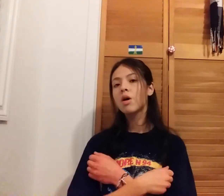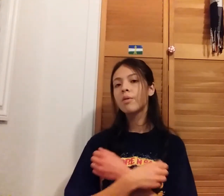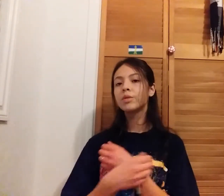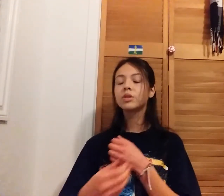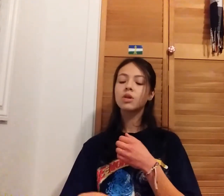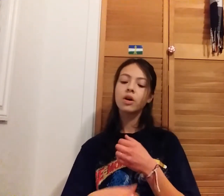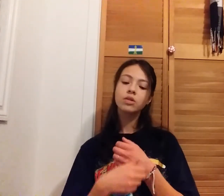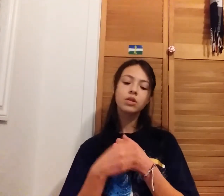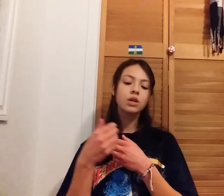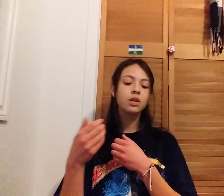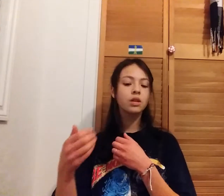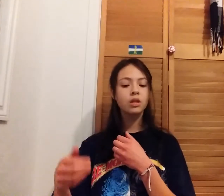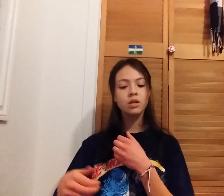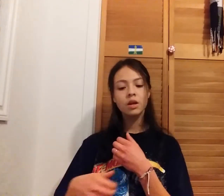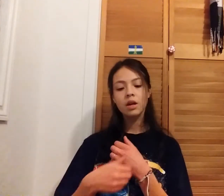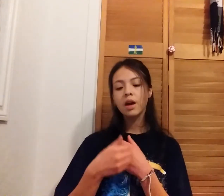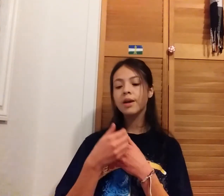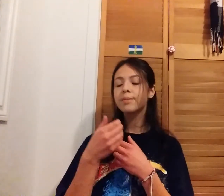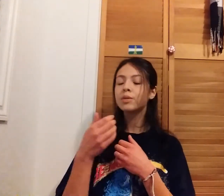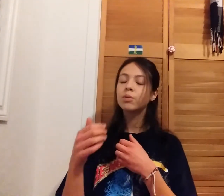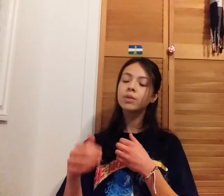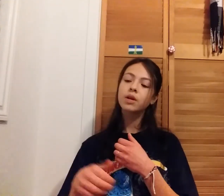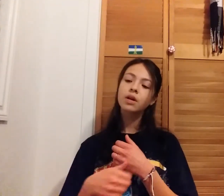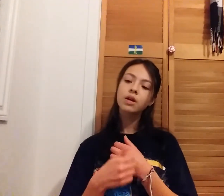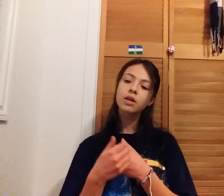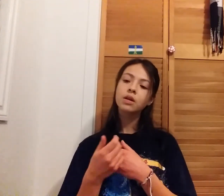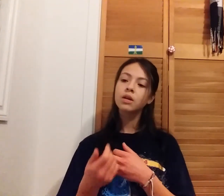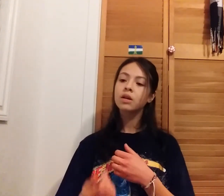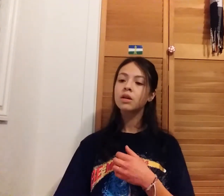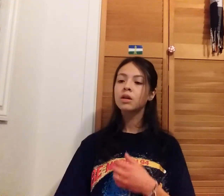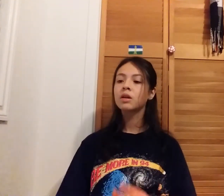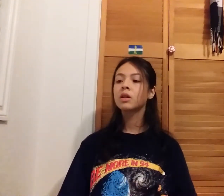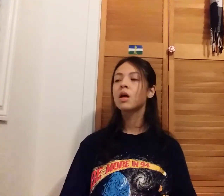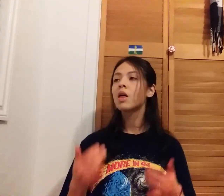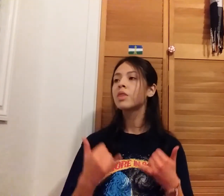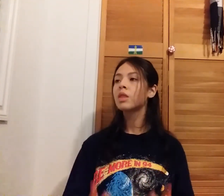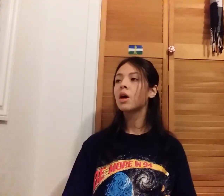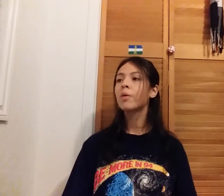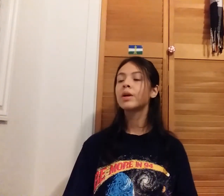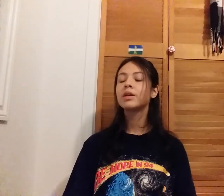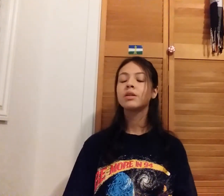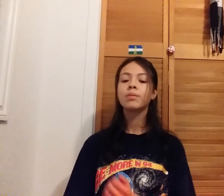Love was such an easy game to play. I need a